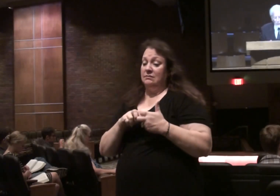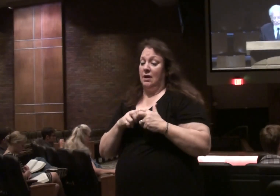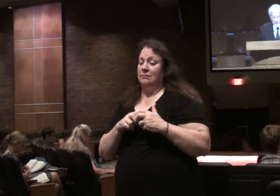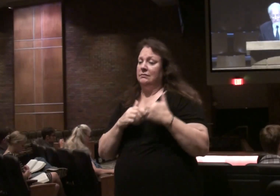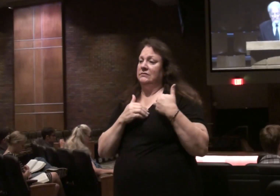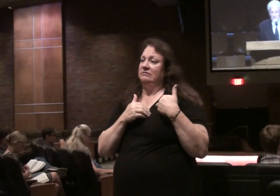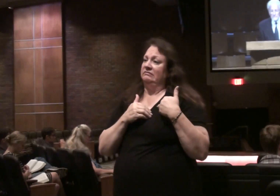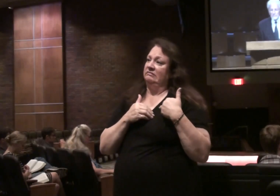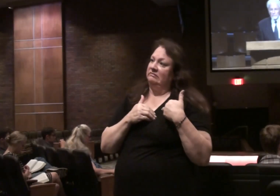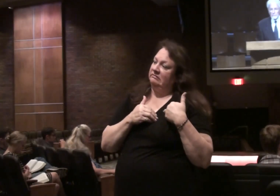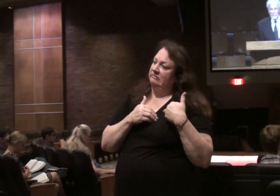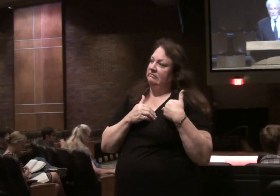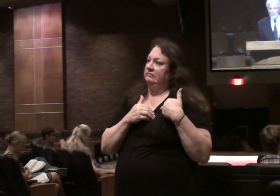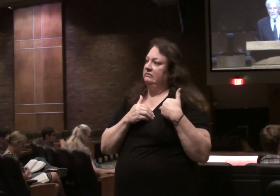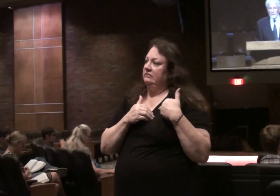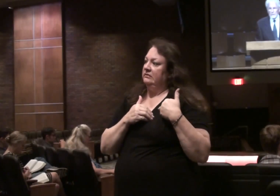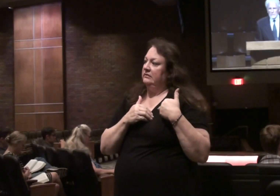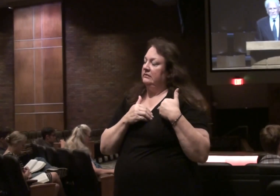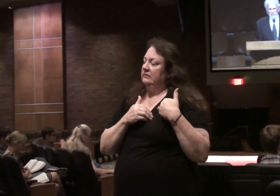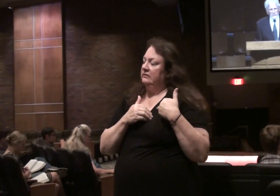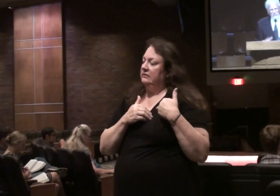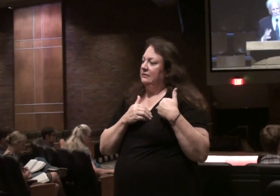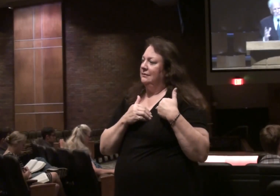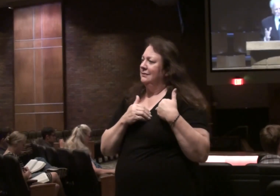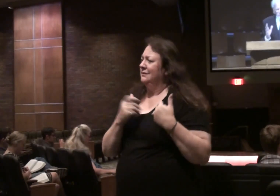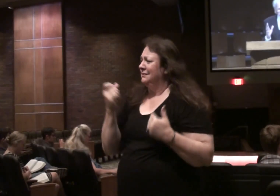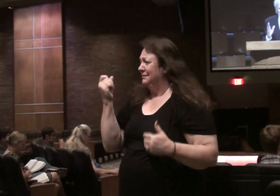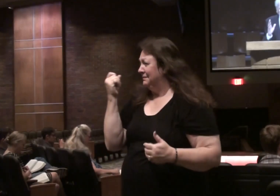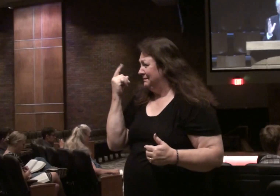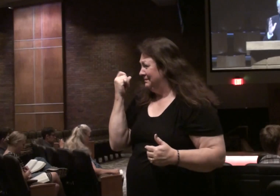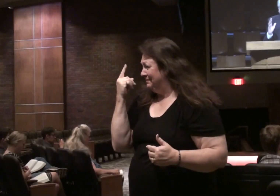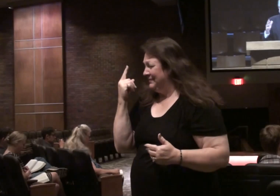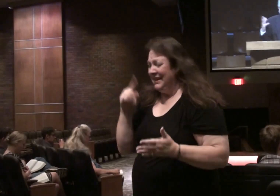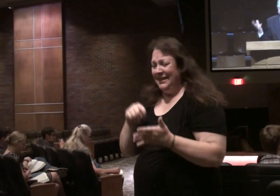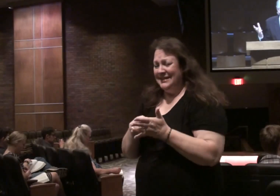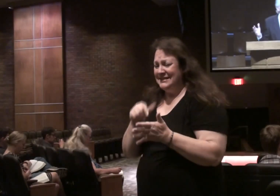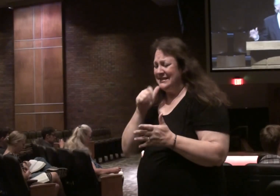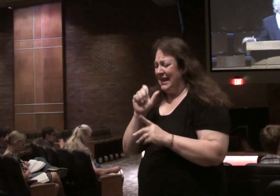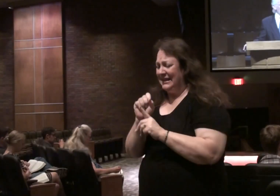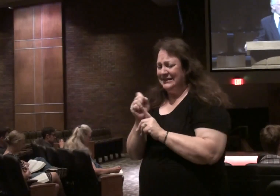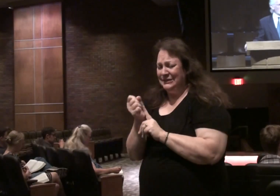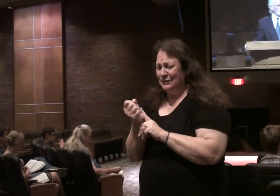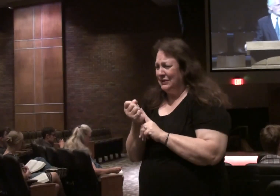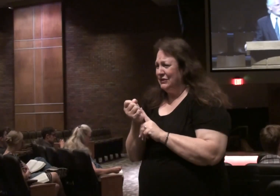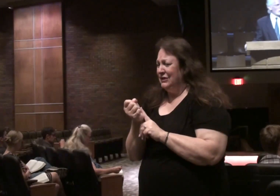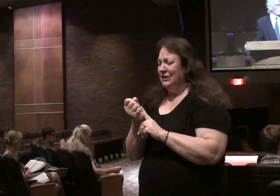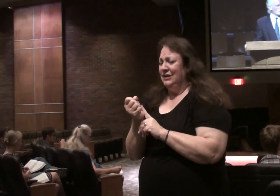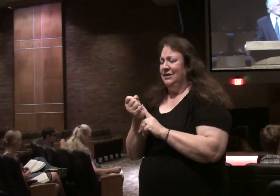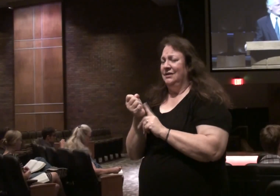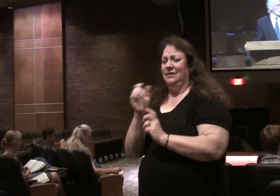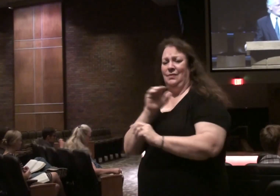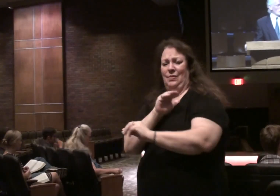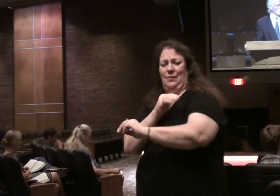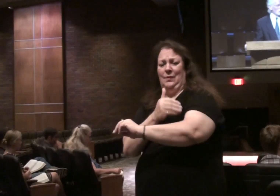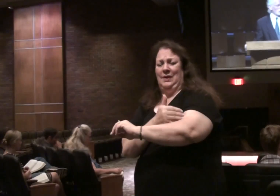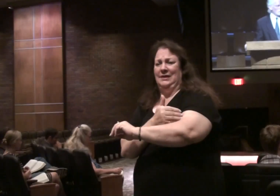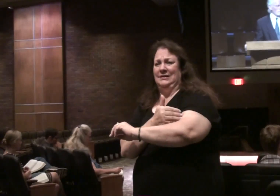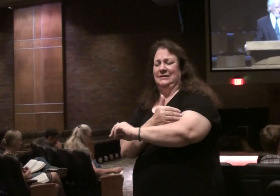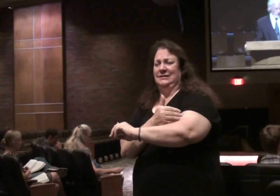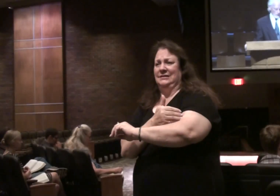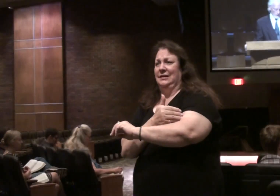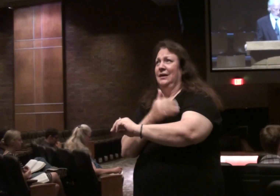heavy upon him." So, this is just not a situation where the authorities are functioning